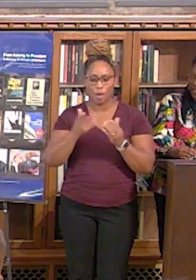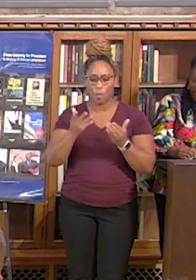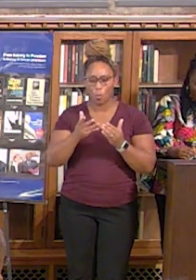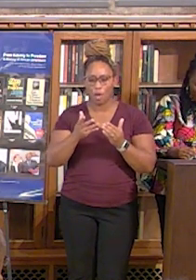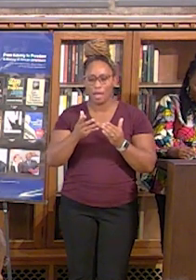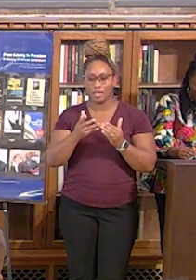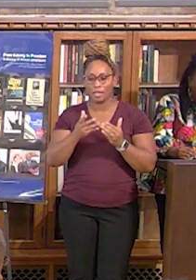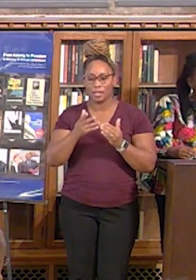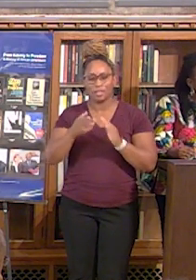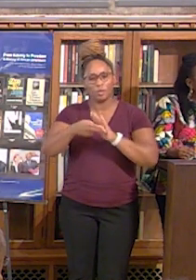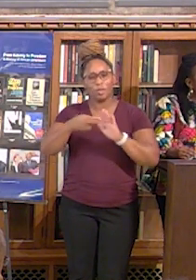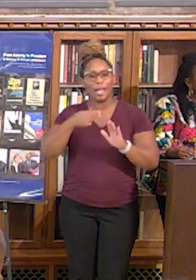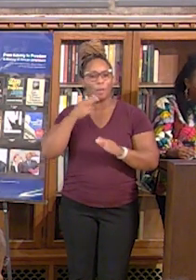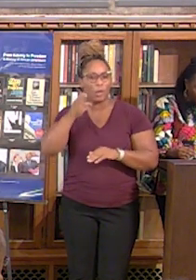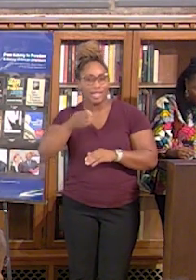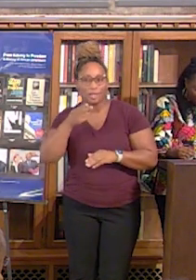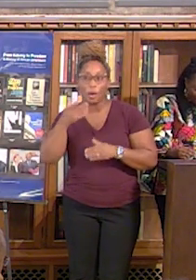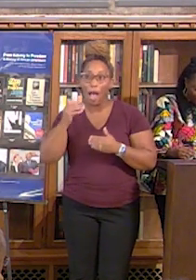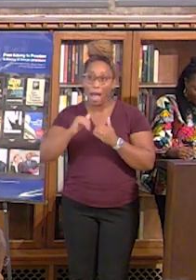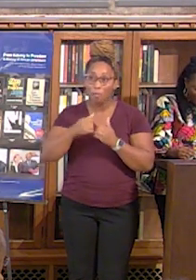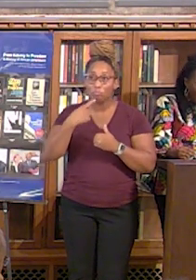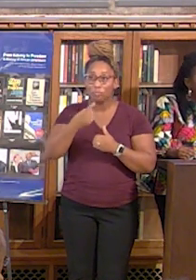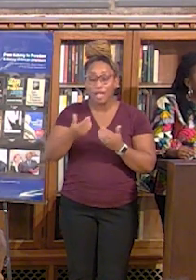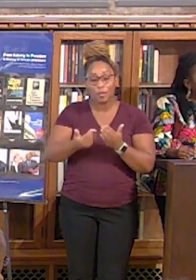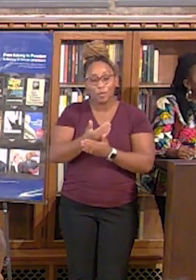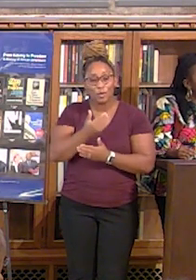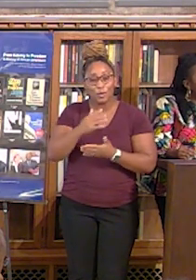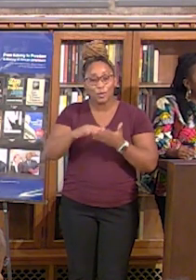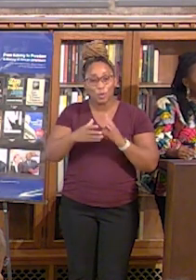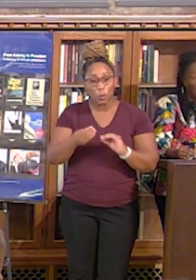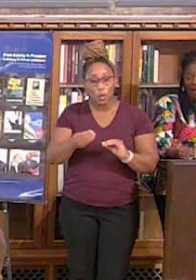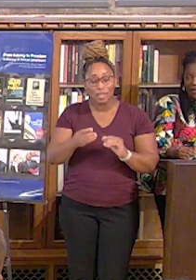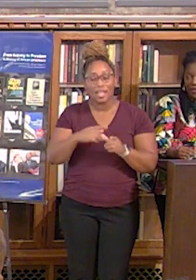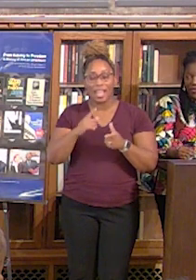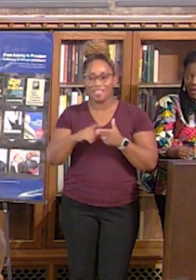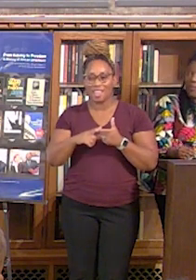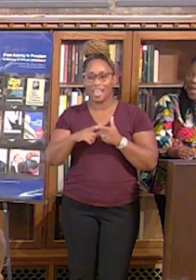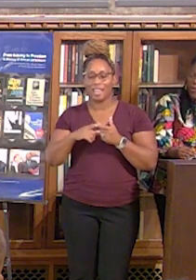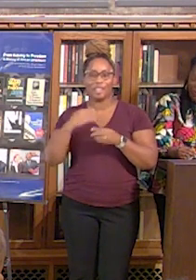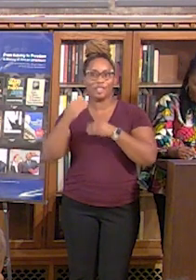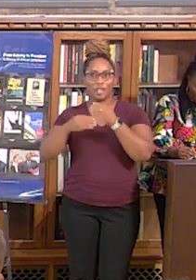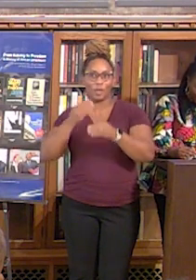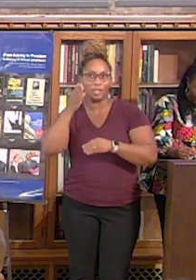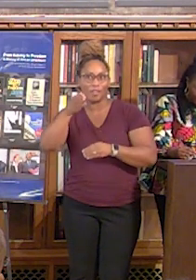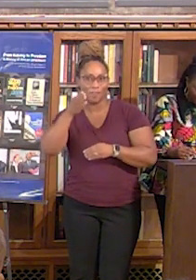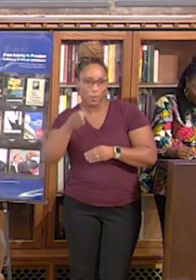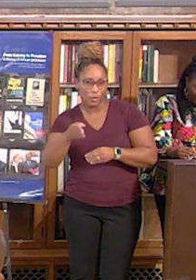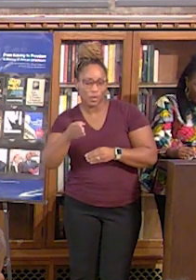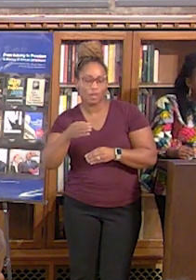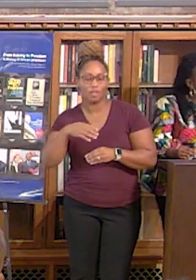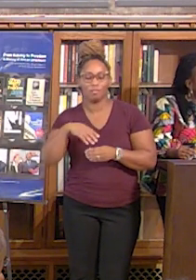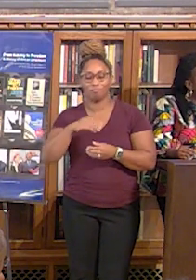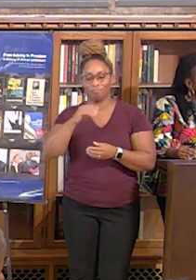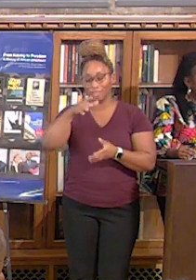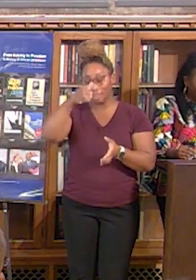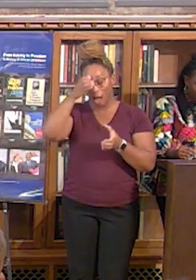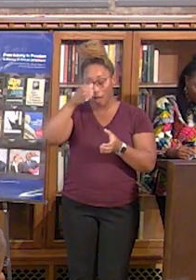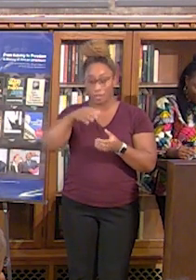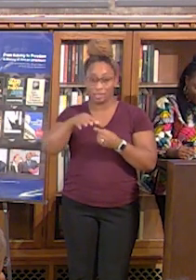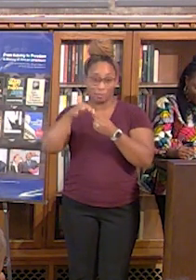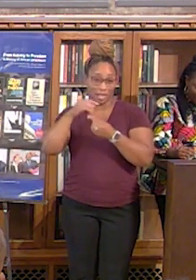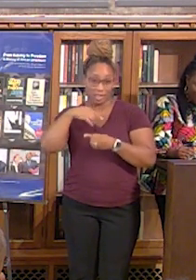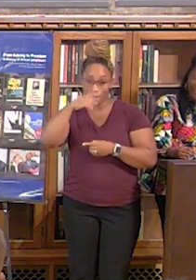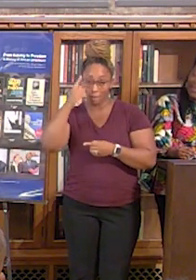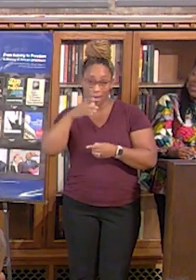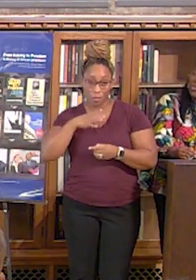constitutes history by telling new stories and then generations of Scholars black women in particular expanded that